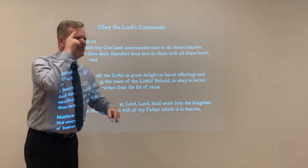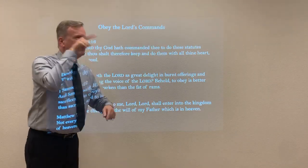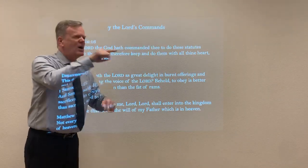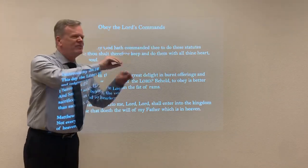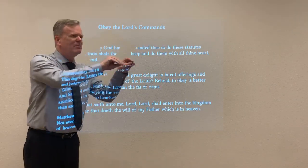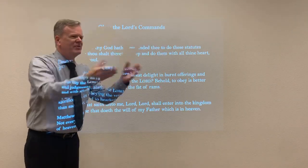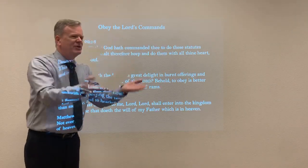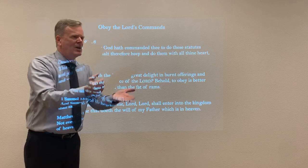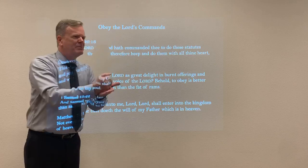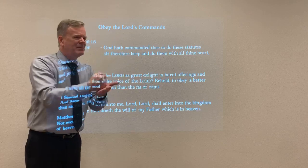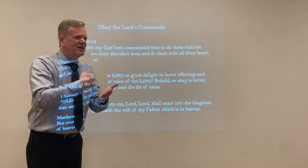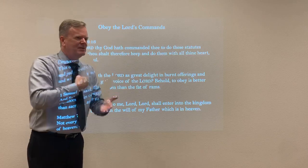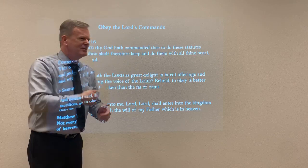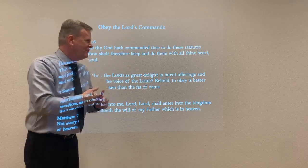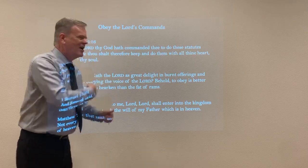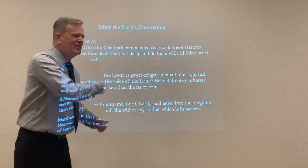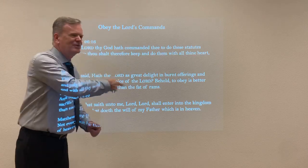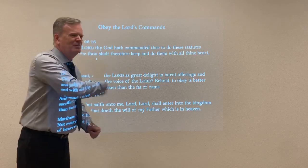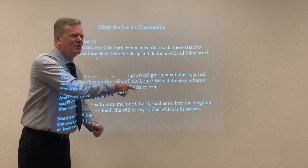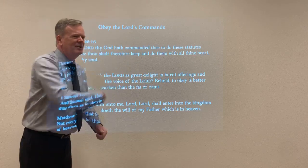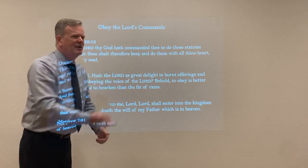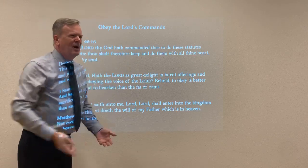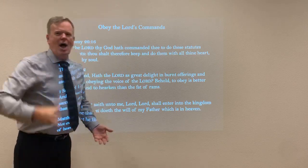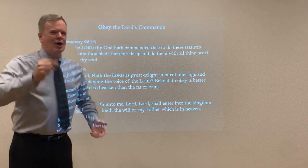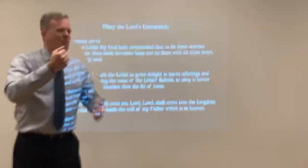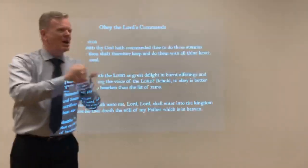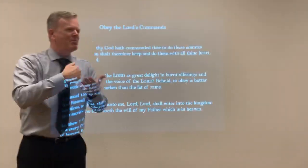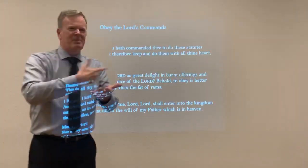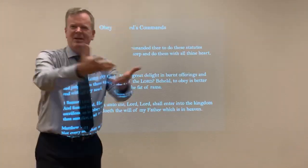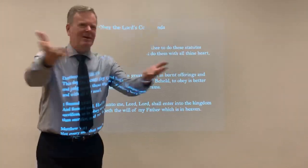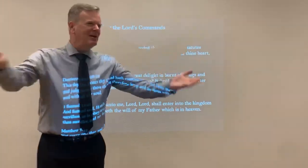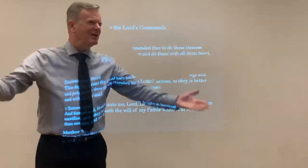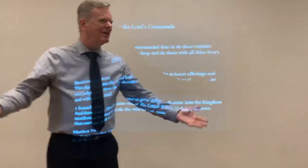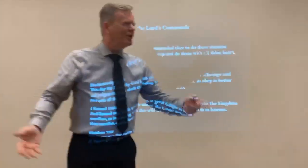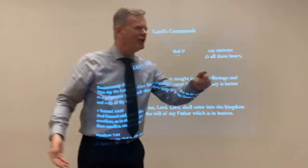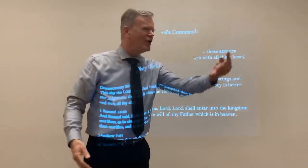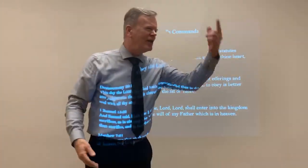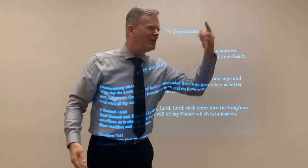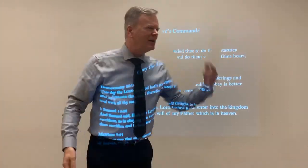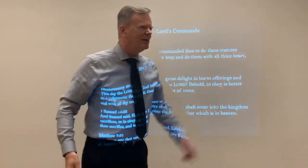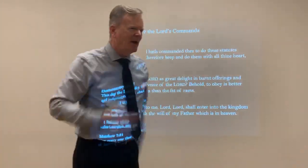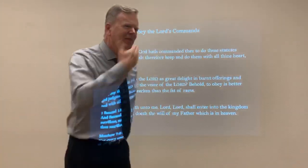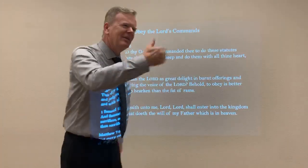Oh, yep. I think you need to move here. You need to help me. You can help me follow along with the scripture. Nobody's helping me here. You're the only one.